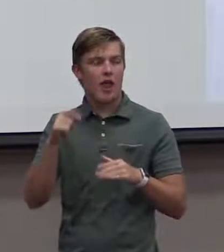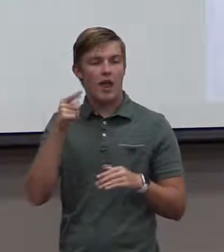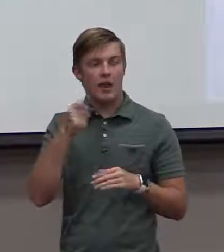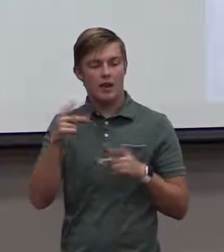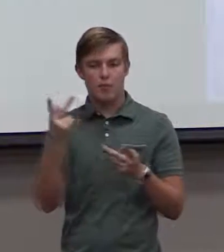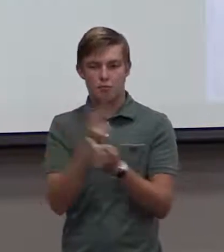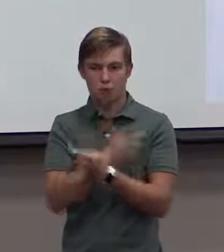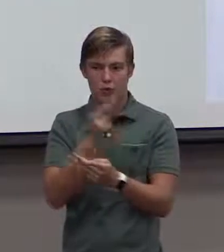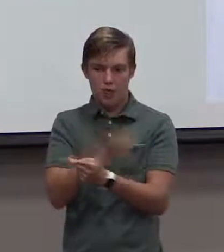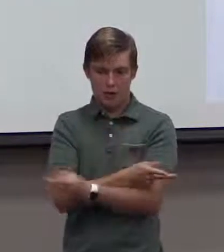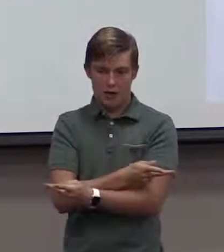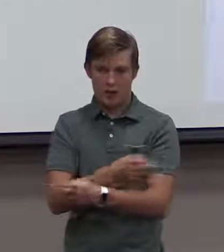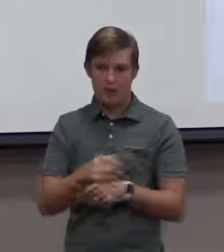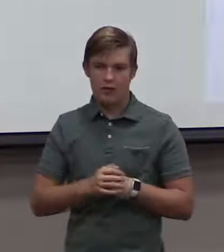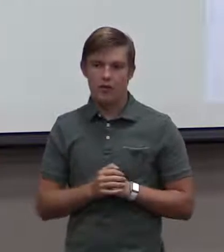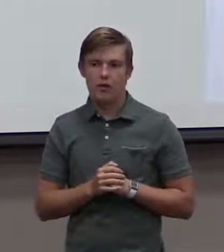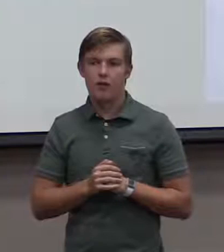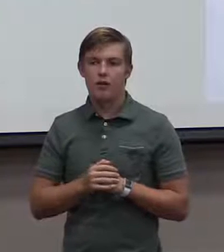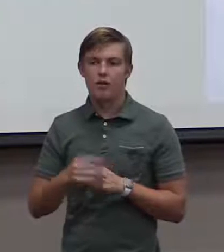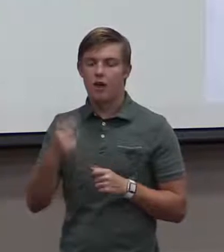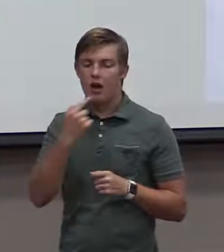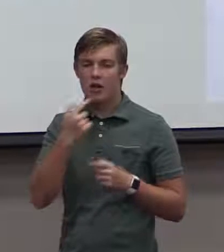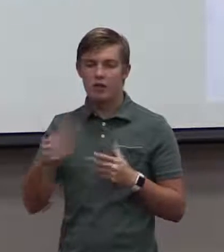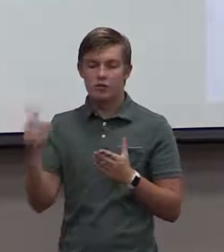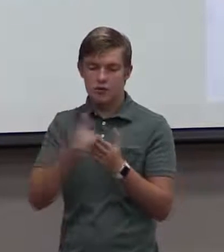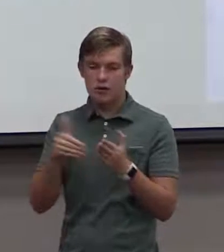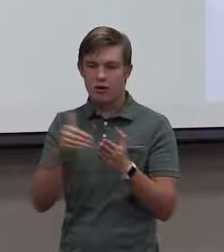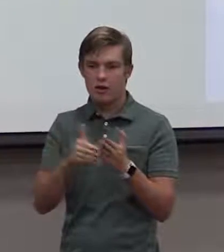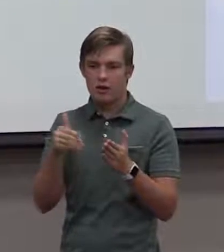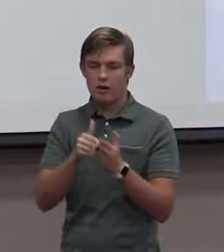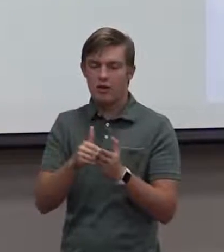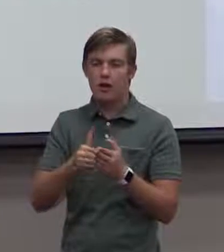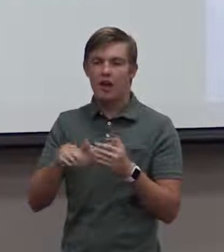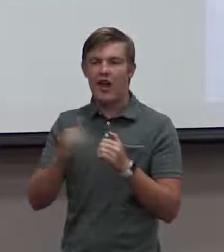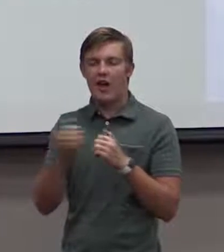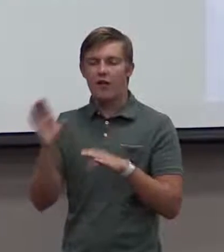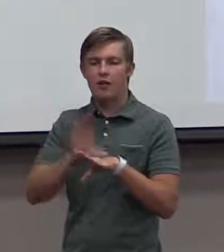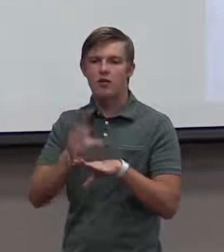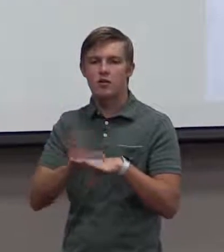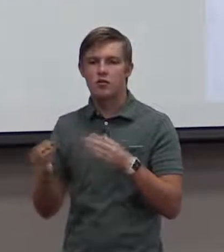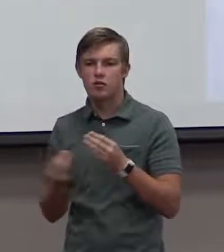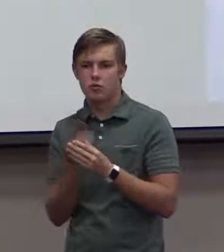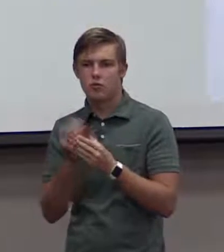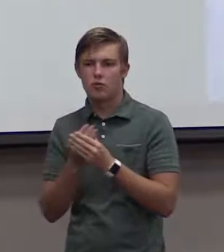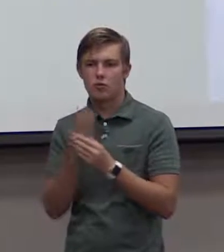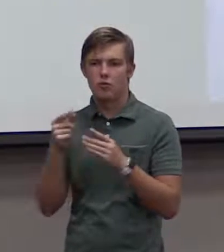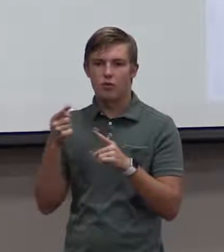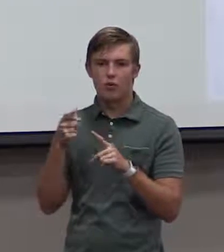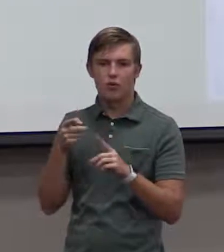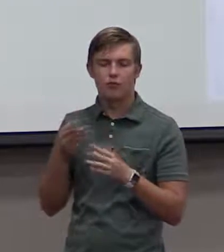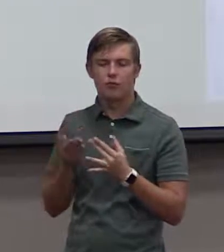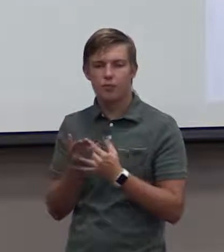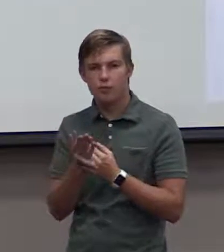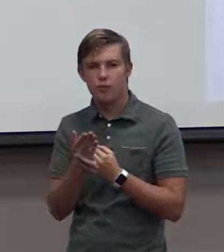often and was told often how the church grows through persecution, and that tends to also be true, but this shows that during times